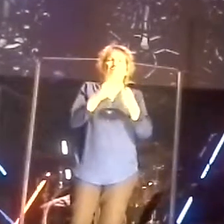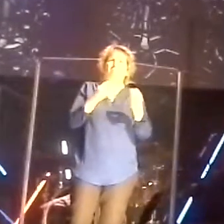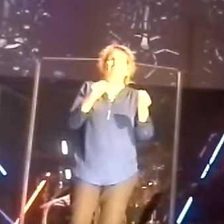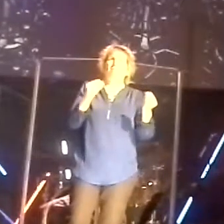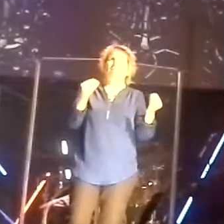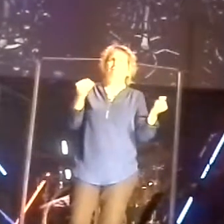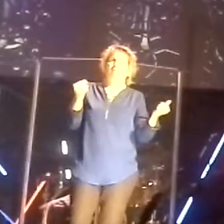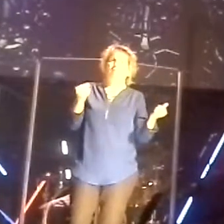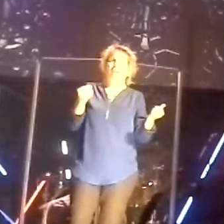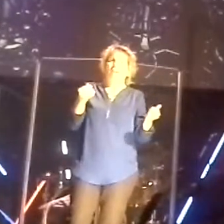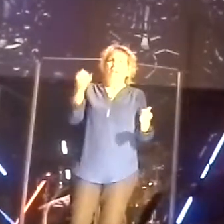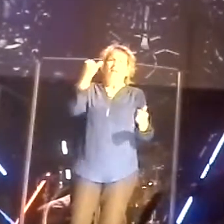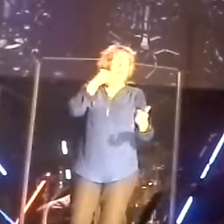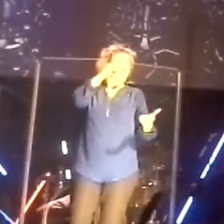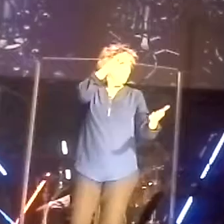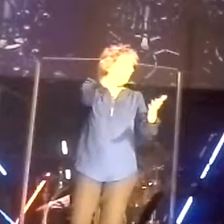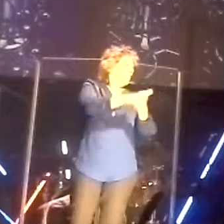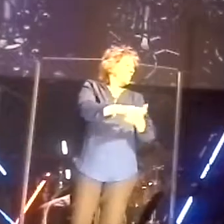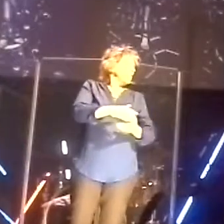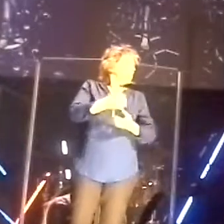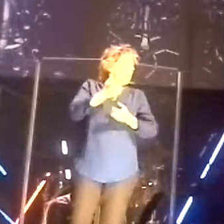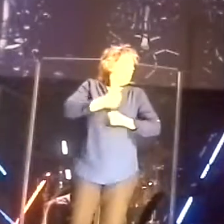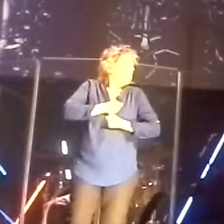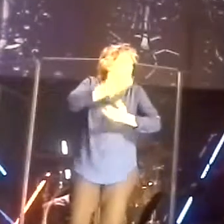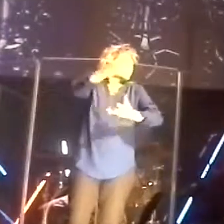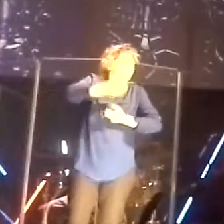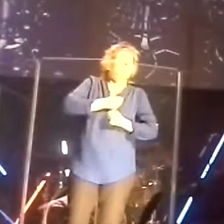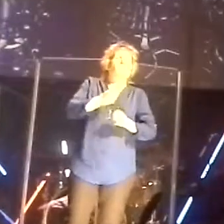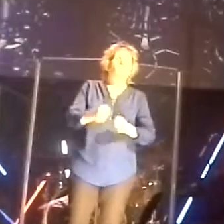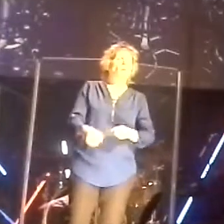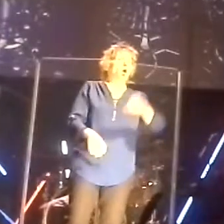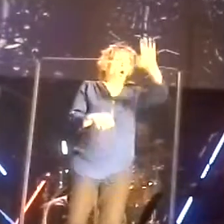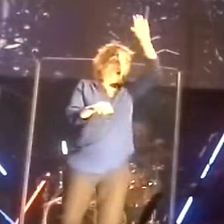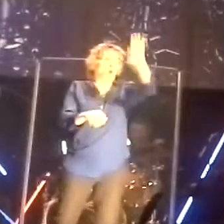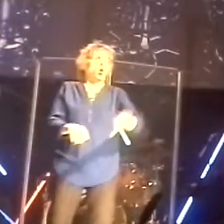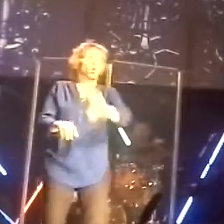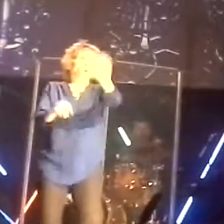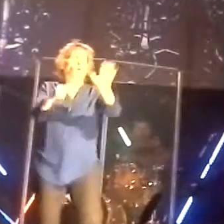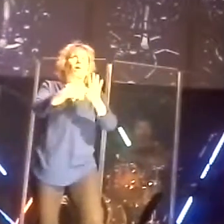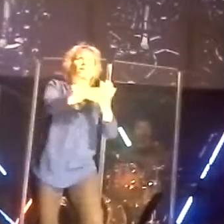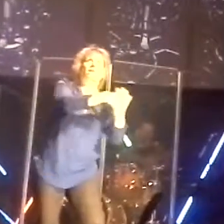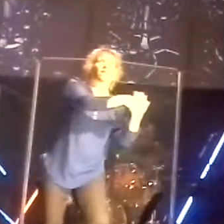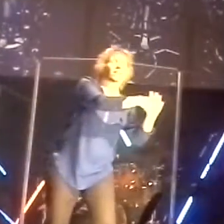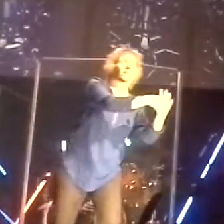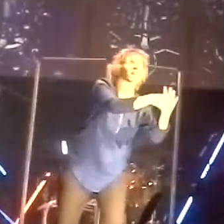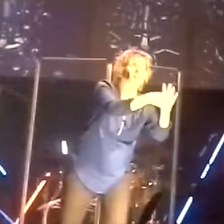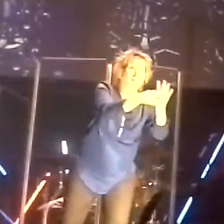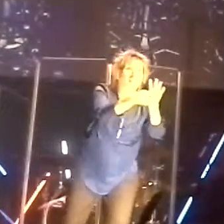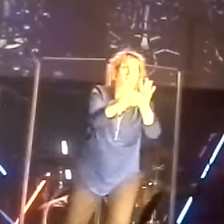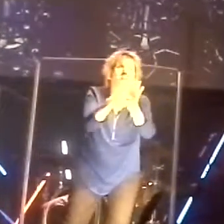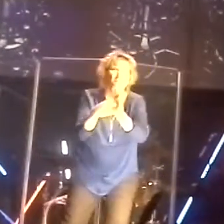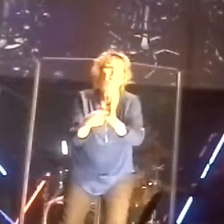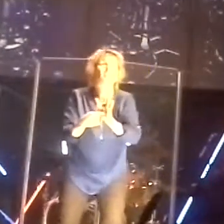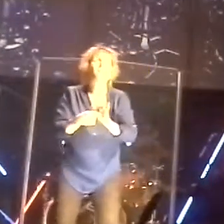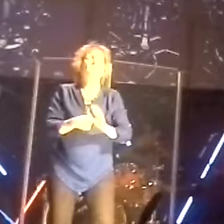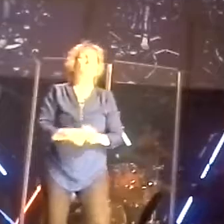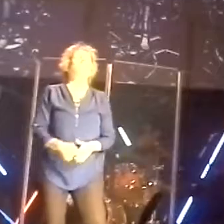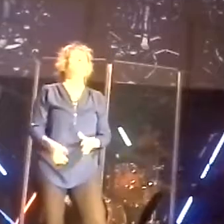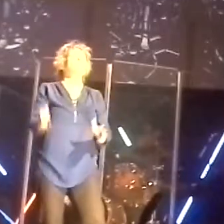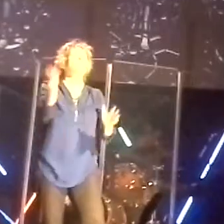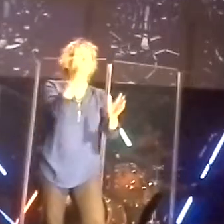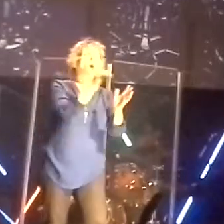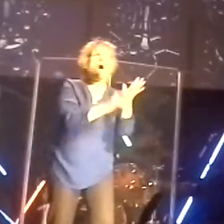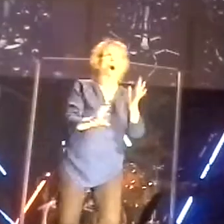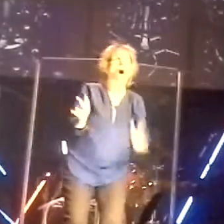Come on, if you believe it, let's sing it out. The cross has the final word.